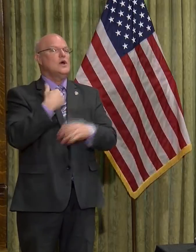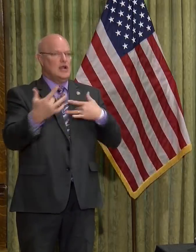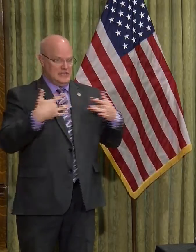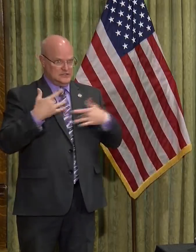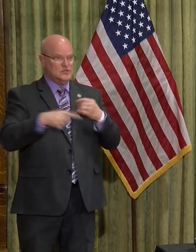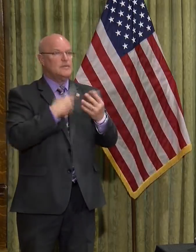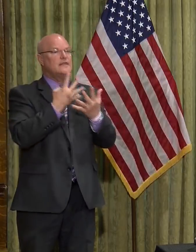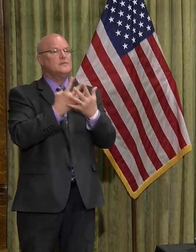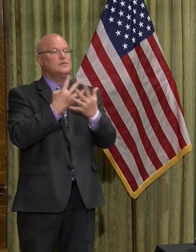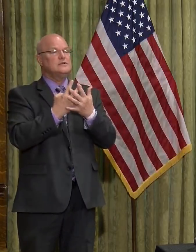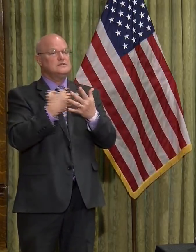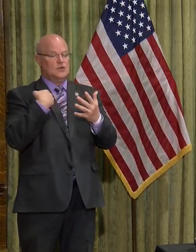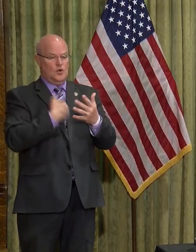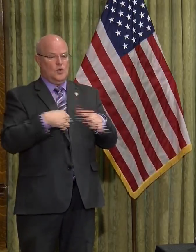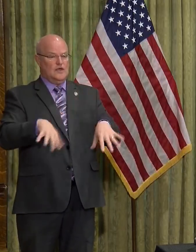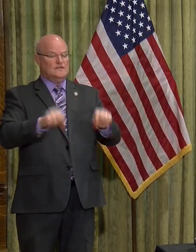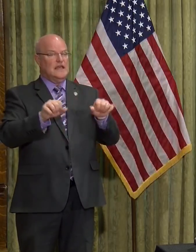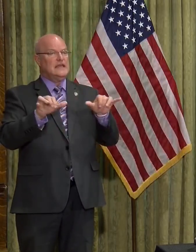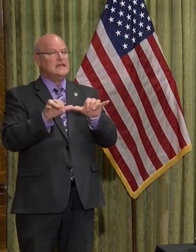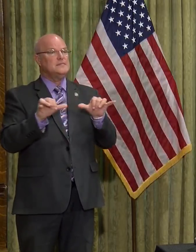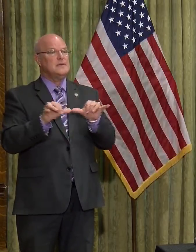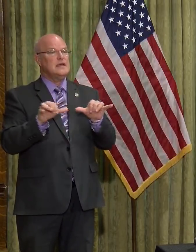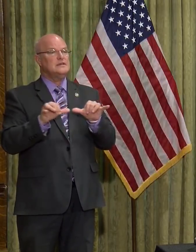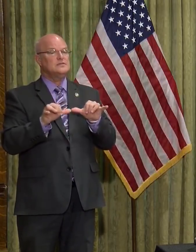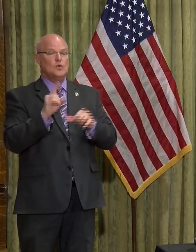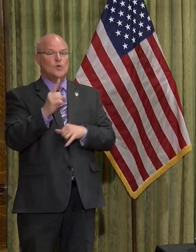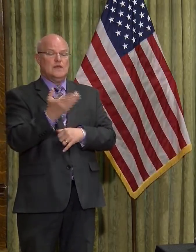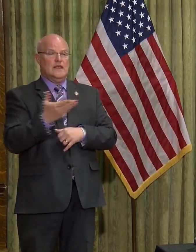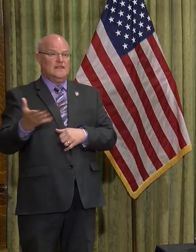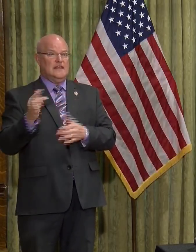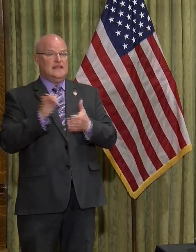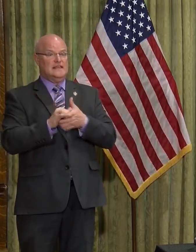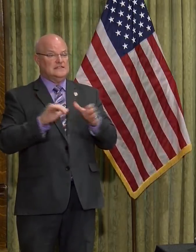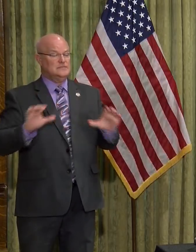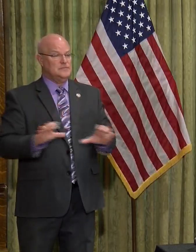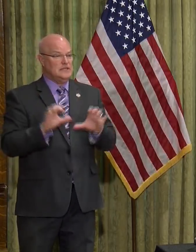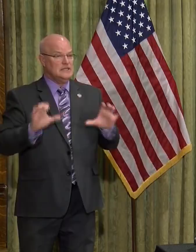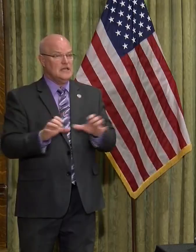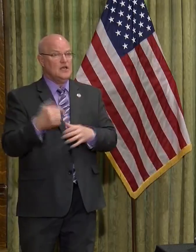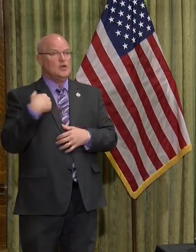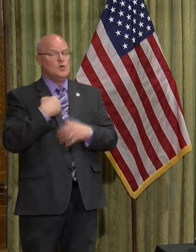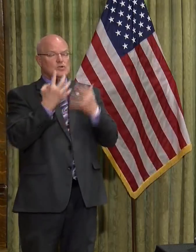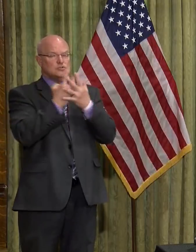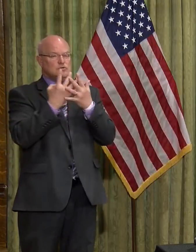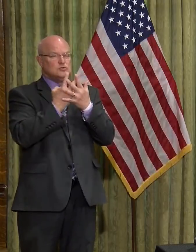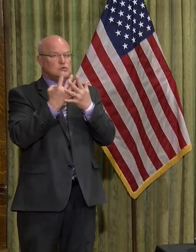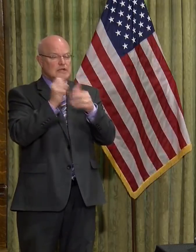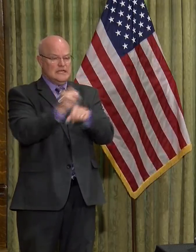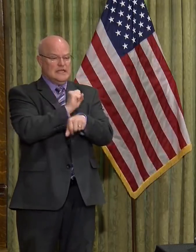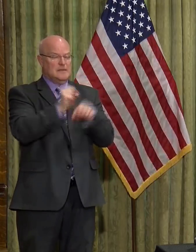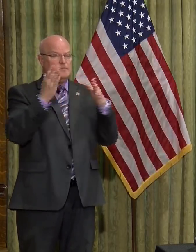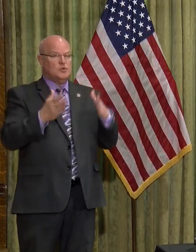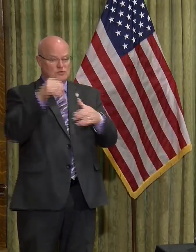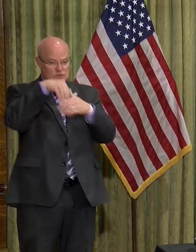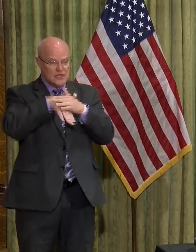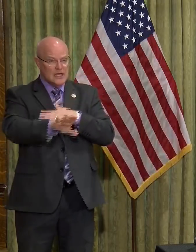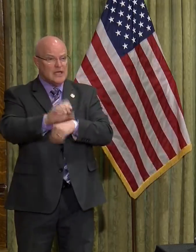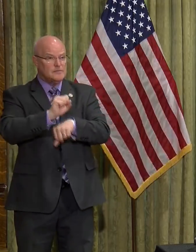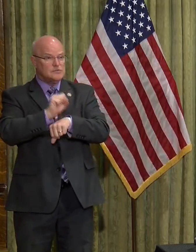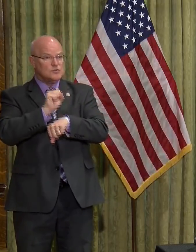about the prisons. We've taken measures there. One of the things that's been done is that we're screening employees when they come to